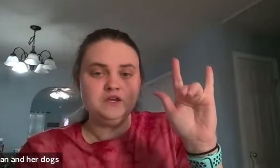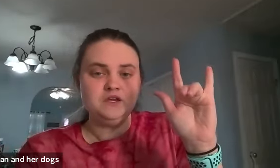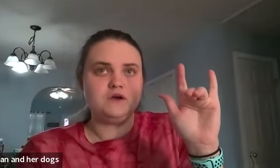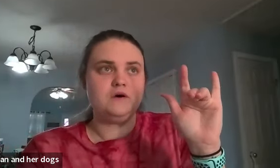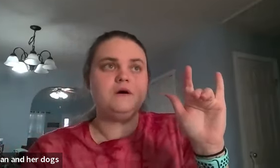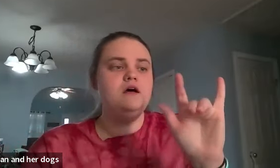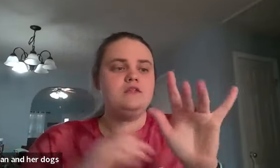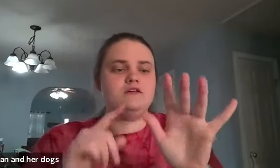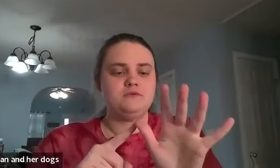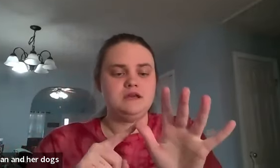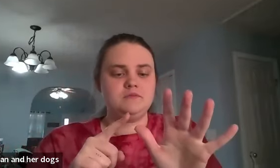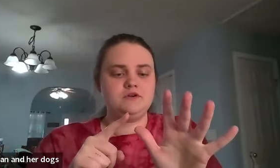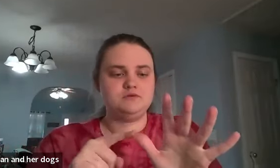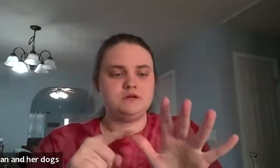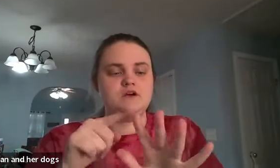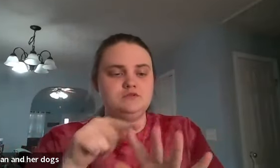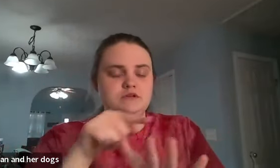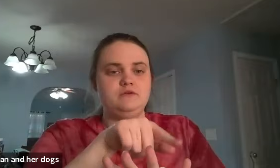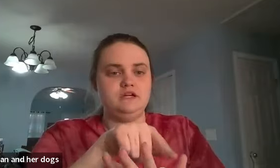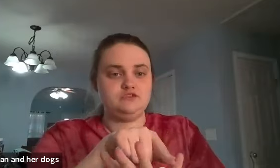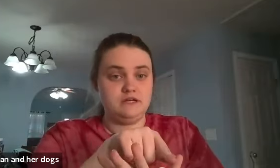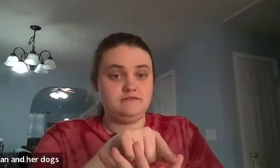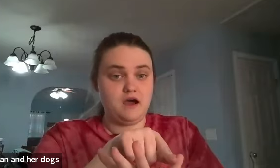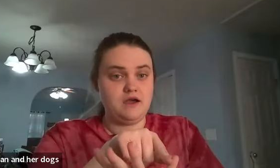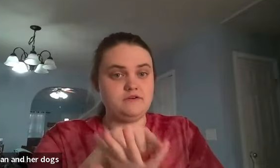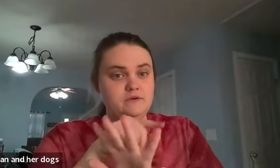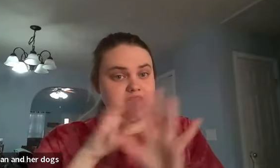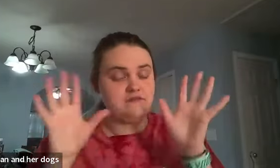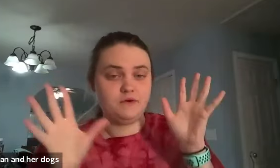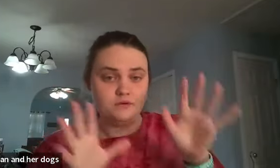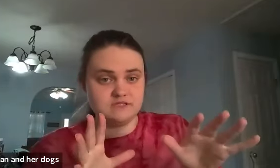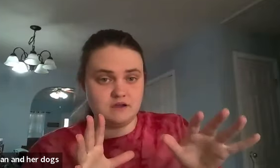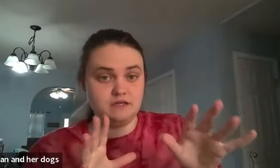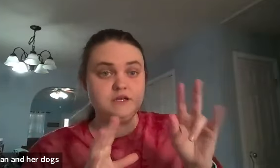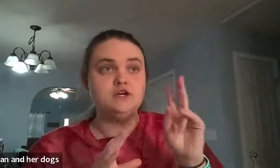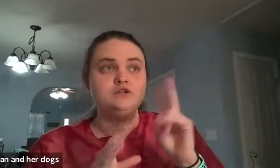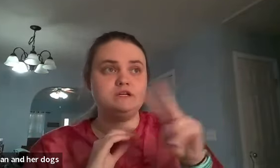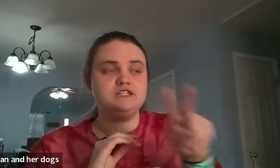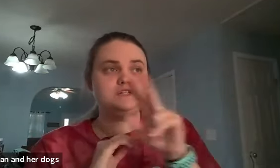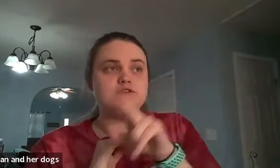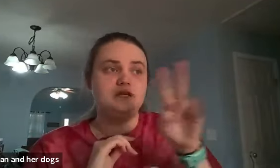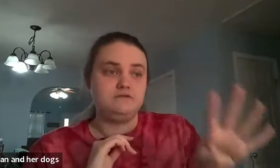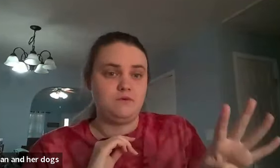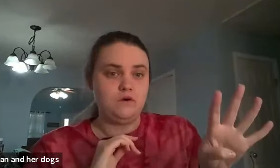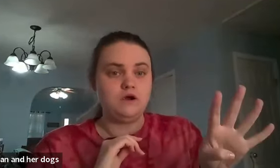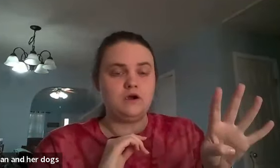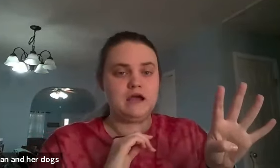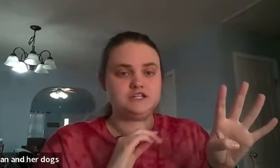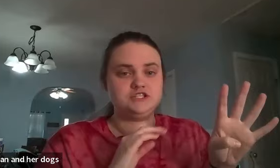So the 3 numbers, 21, 23, and 25 are the ones that have their own sign. 22, 24 are actually